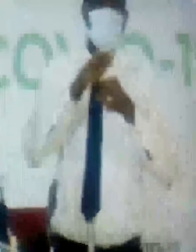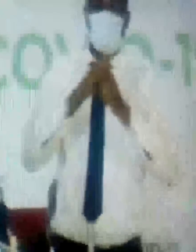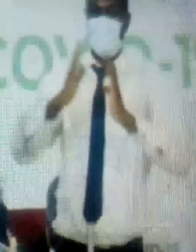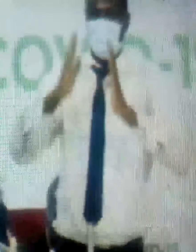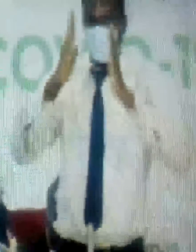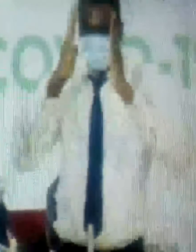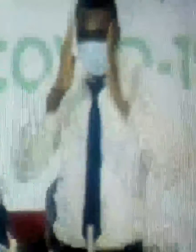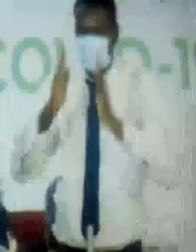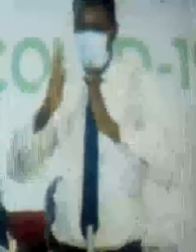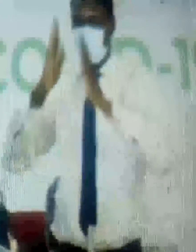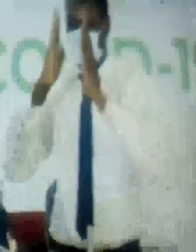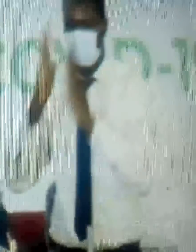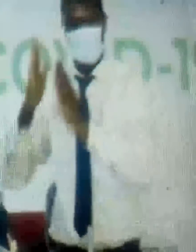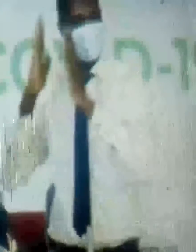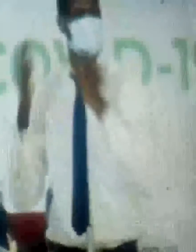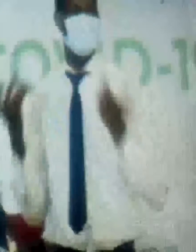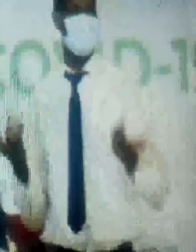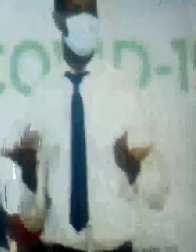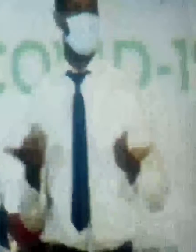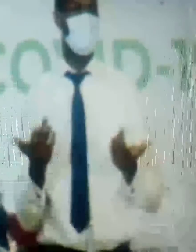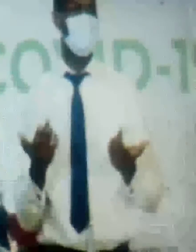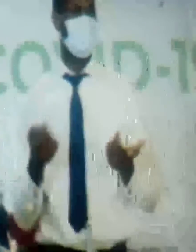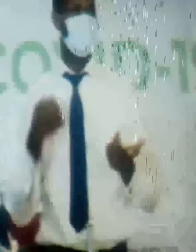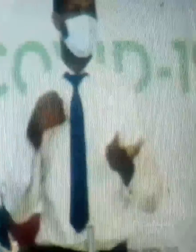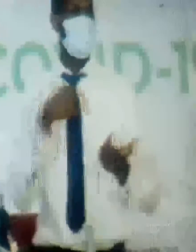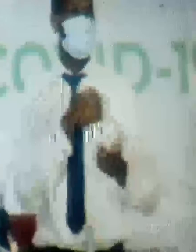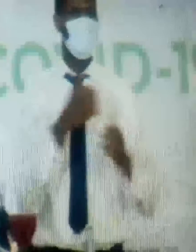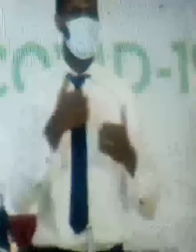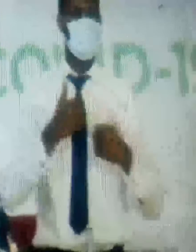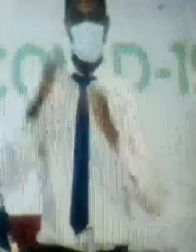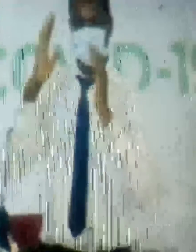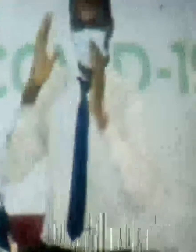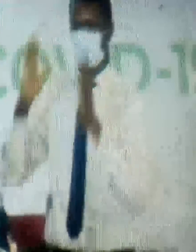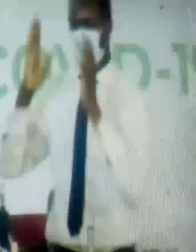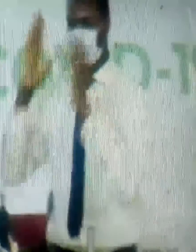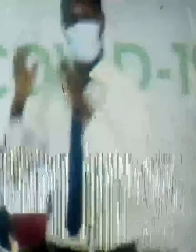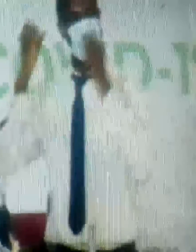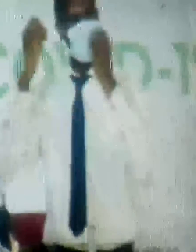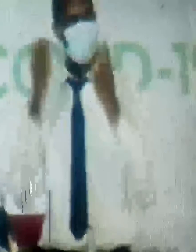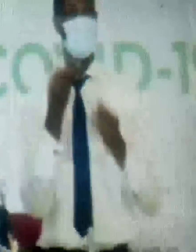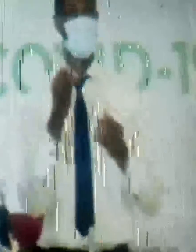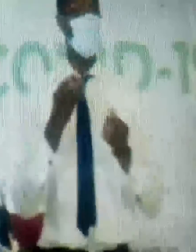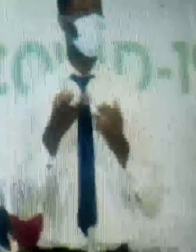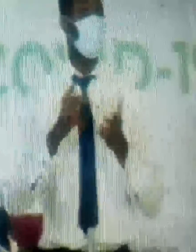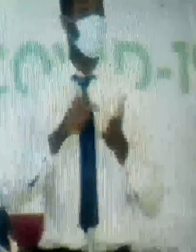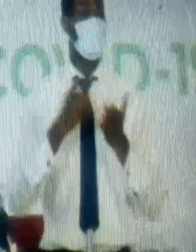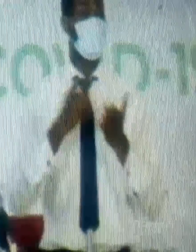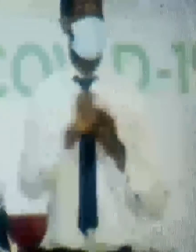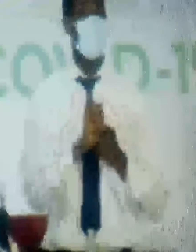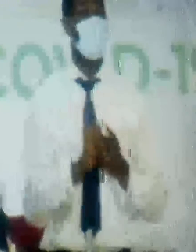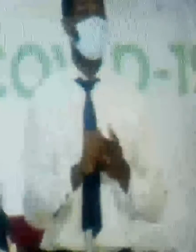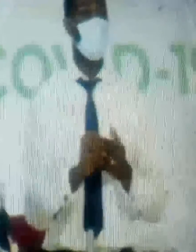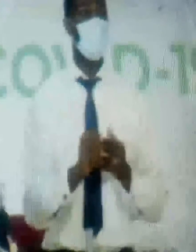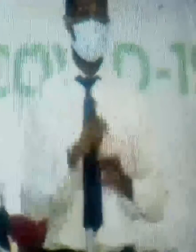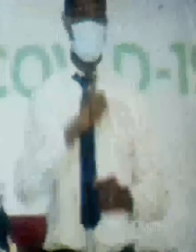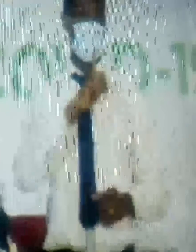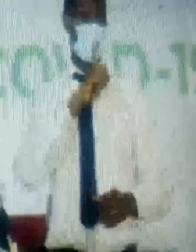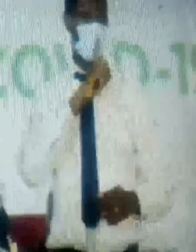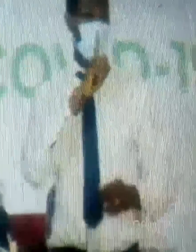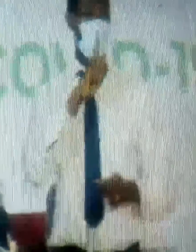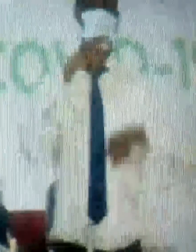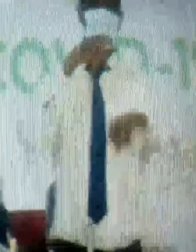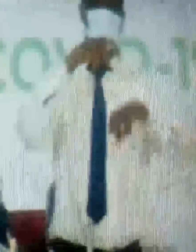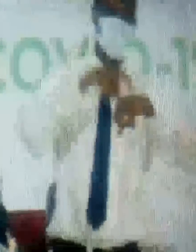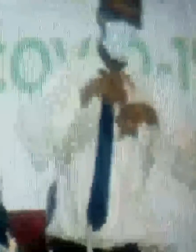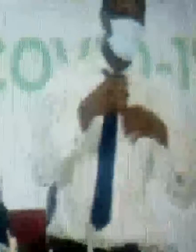as possible to ensure that we do not neglect this program. But in reality, the time, the